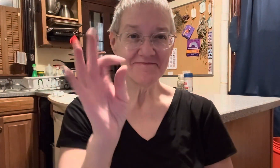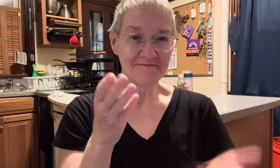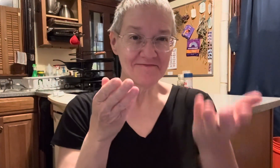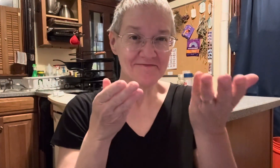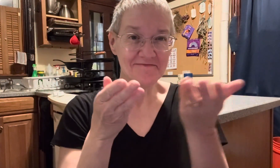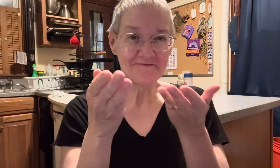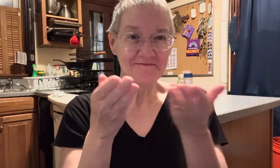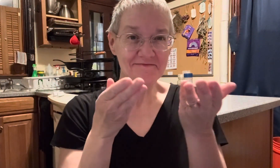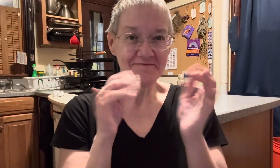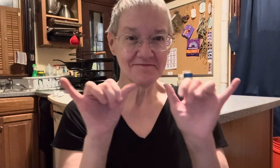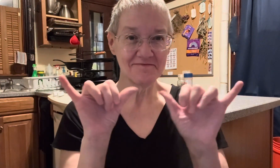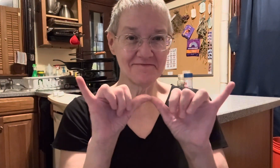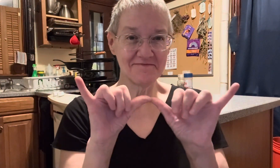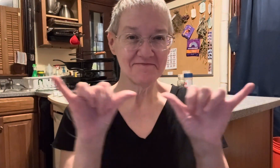Find the serving size.